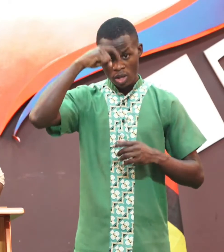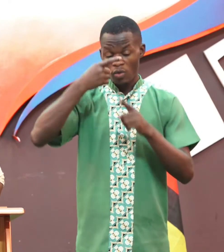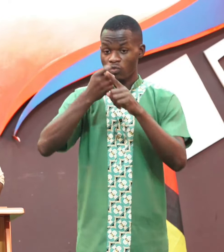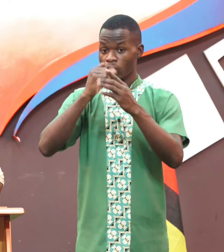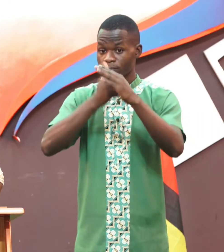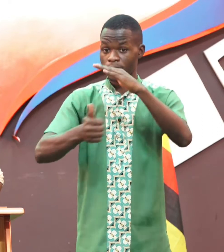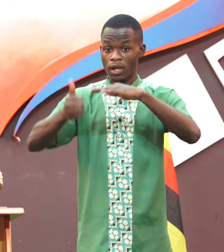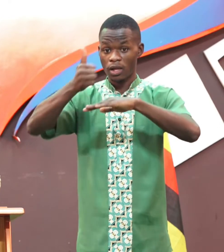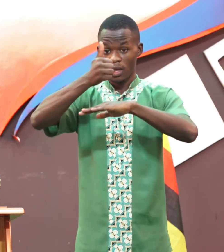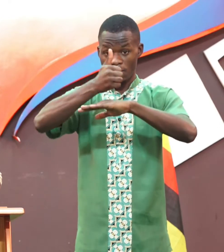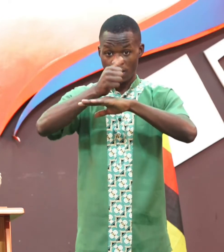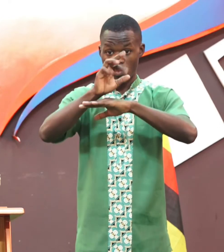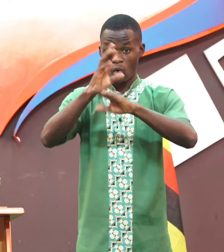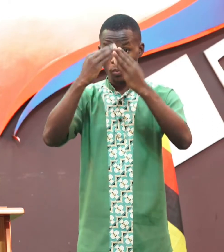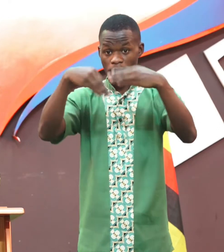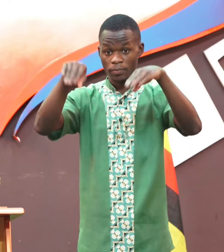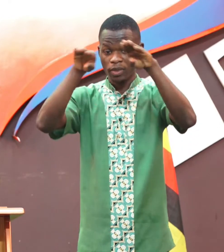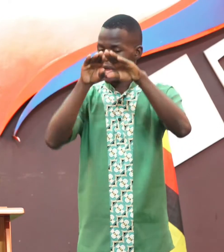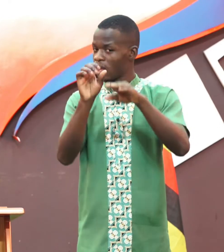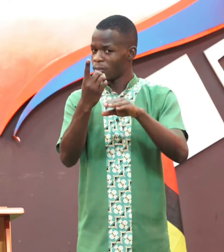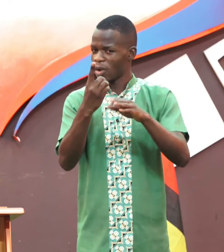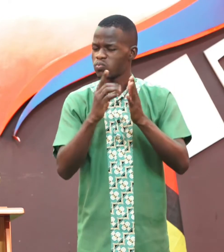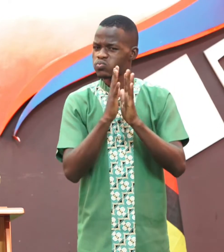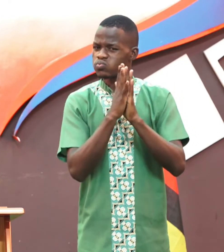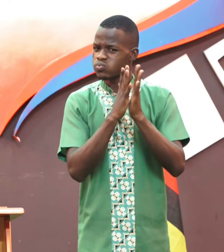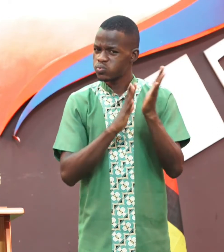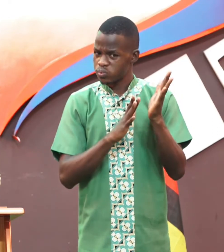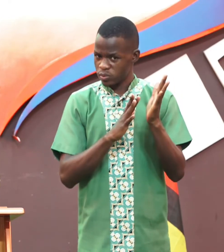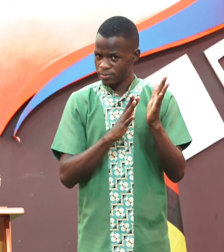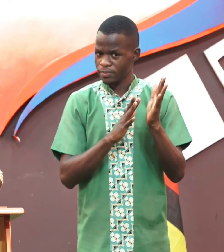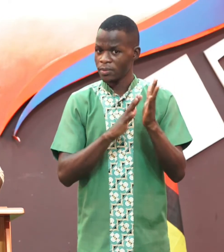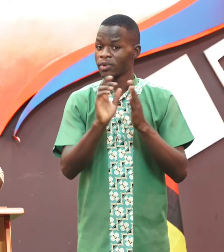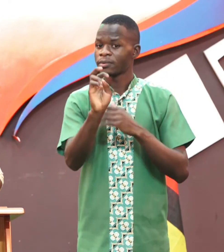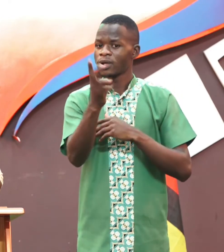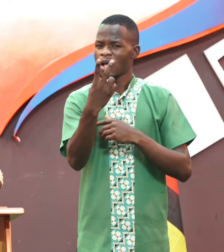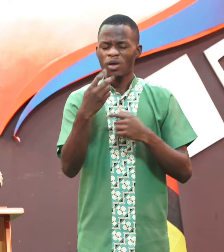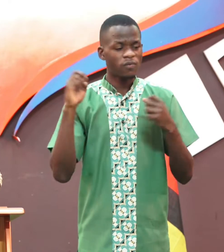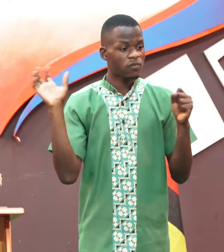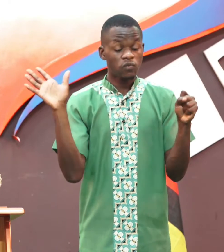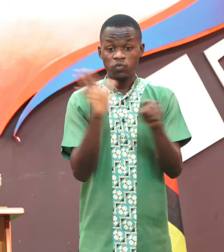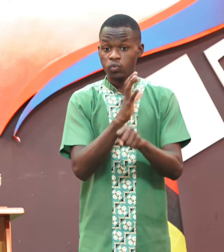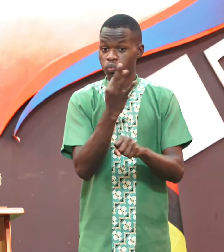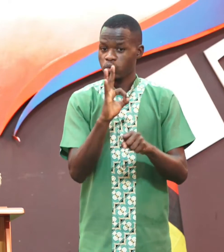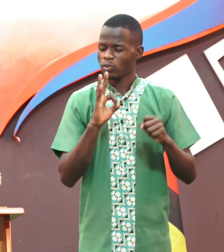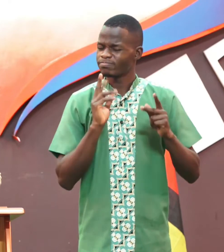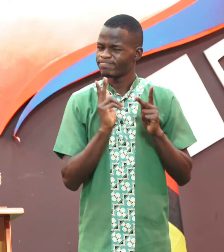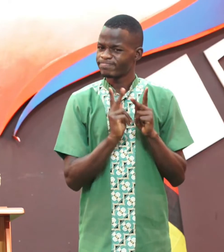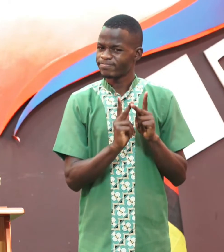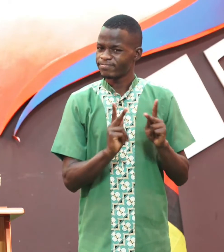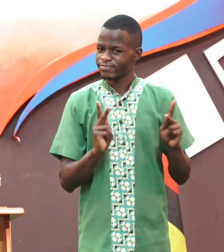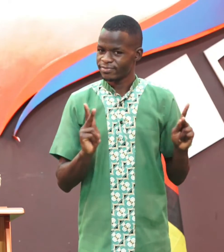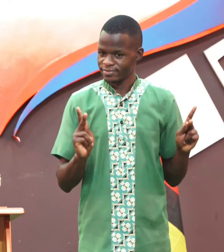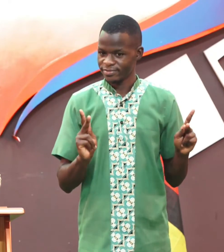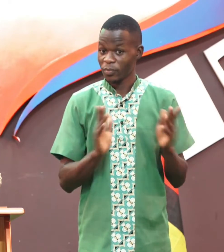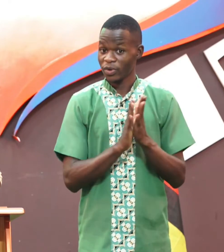that this wisdom that is from above. Ekisooka matukuvu. Number one, it's pure. Ekyokubiri gajjudde emirembe. Peaceable is the second.